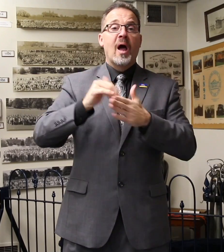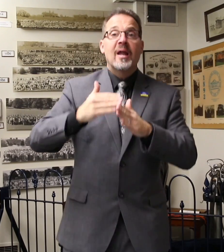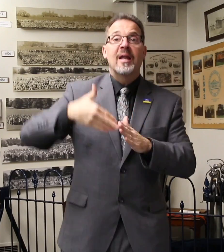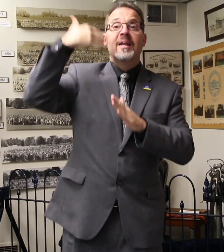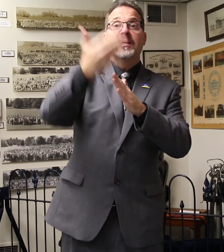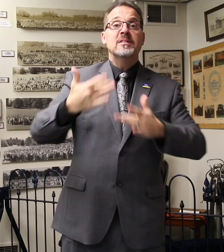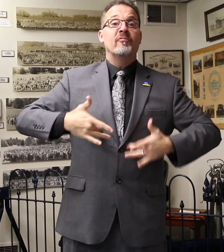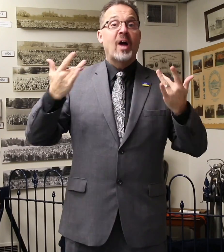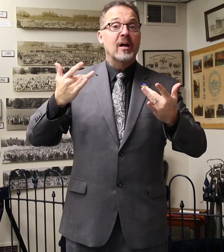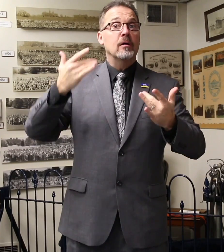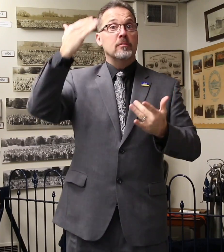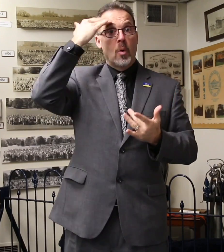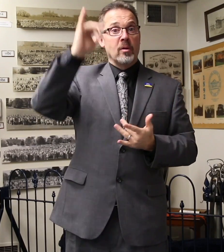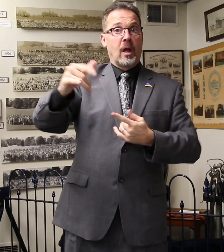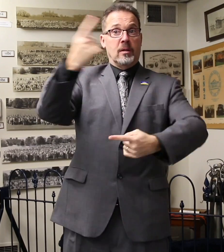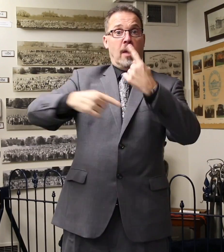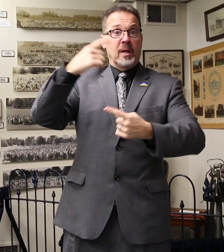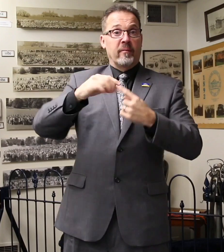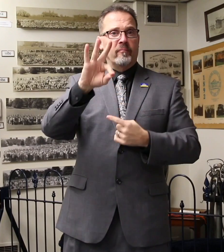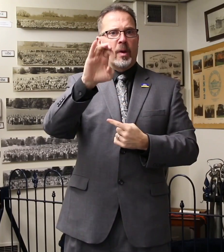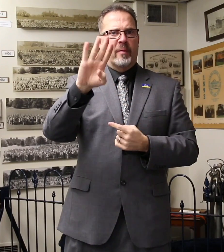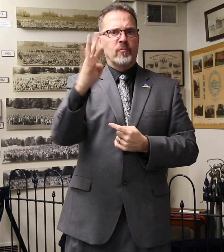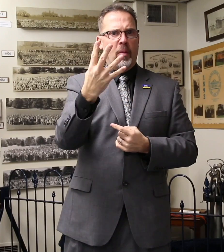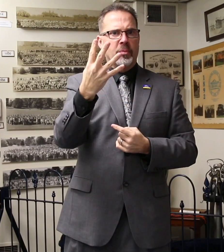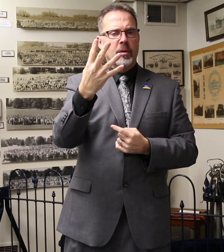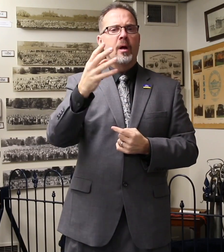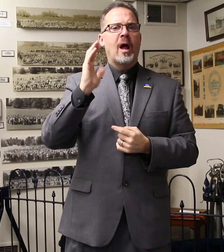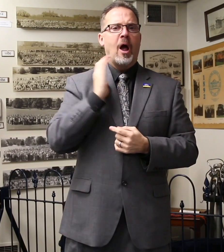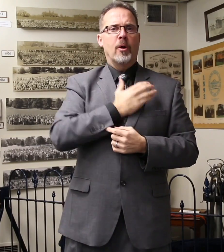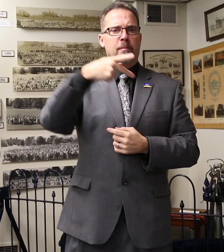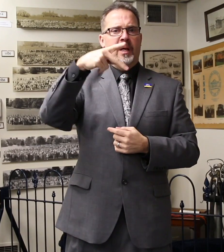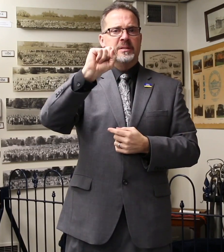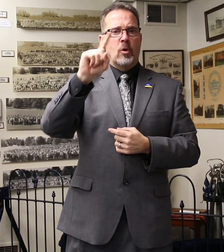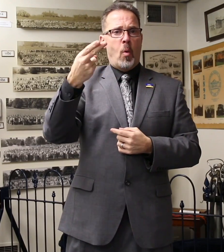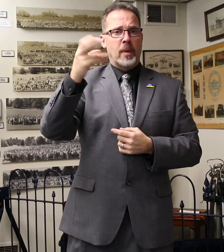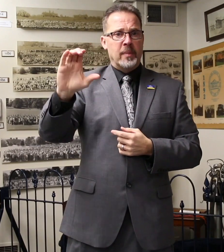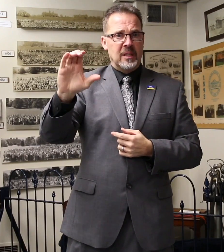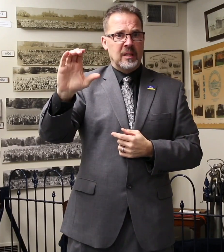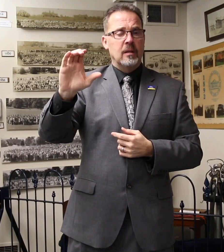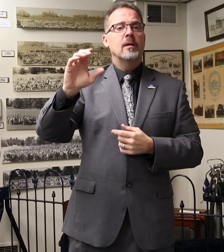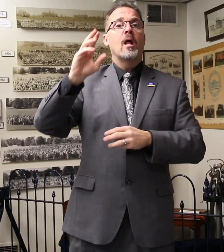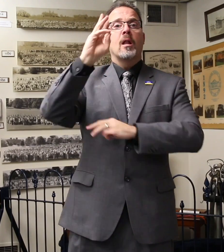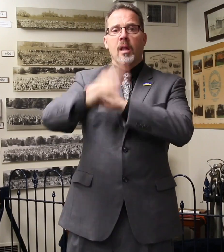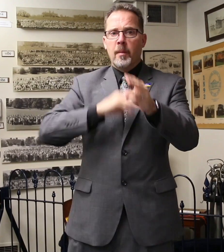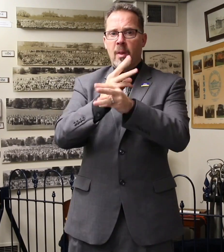answer questions. I look forward to future events, and the next one coming up is February 4th. This is the PSD